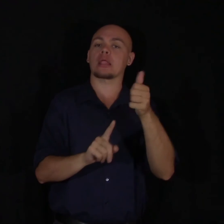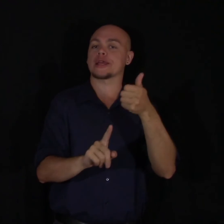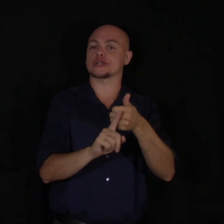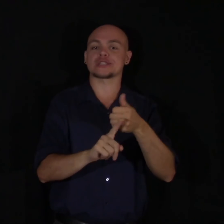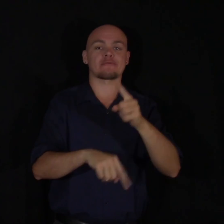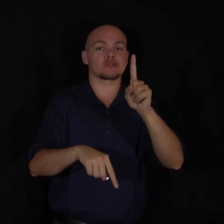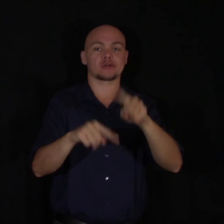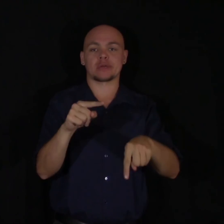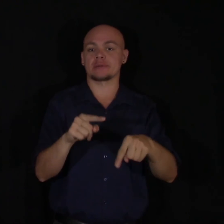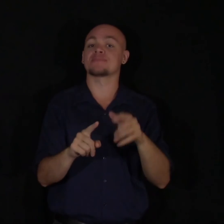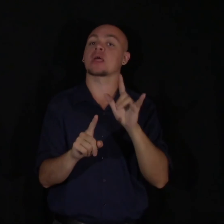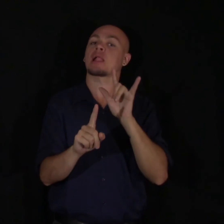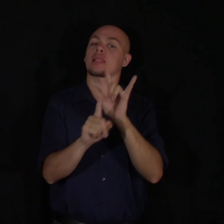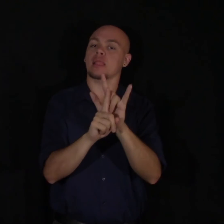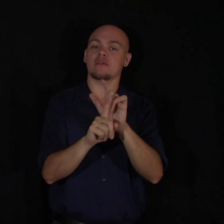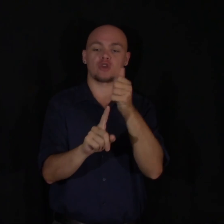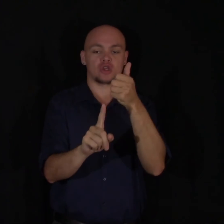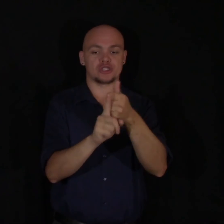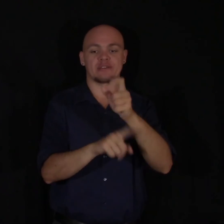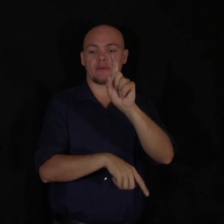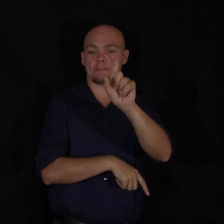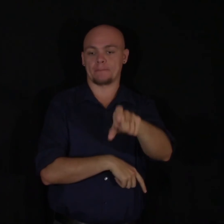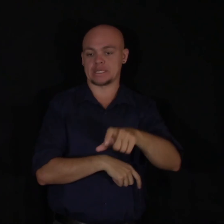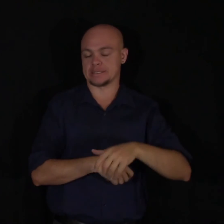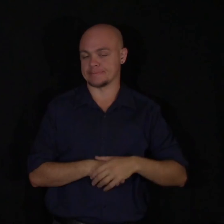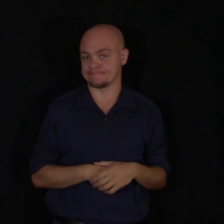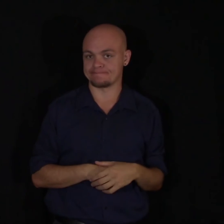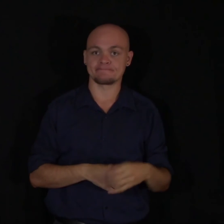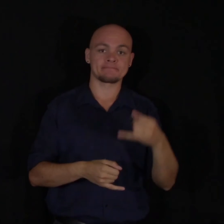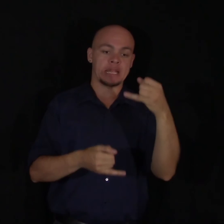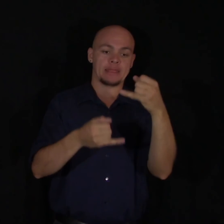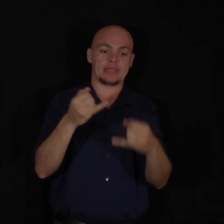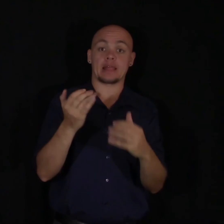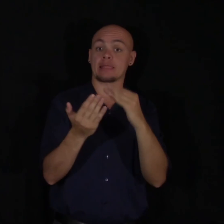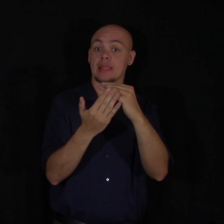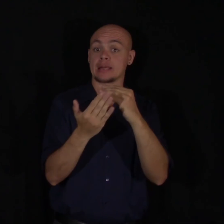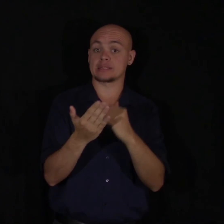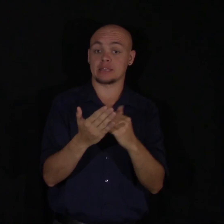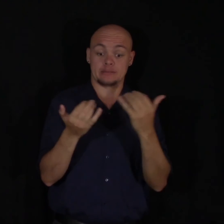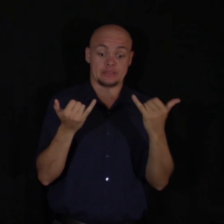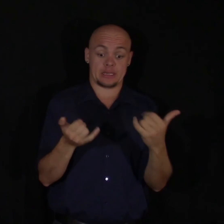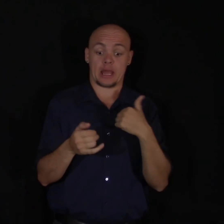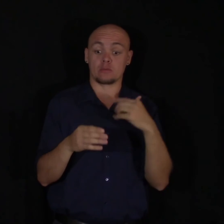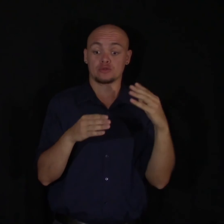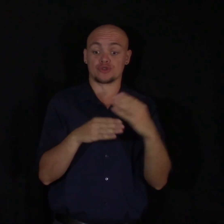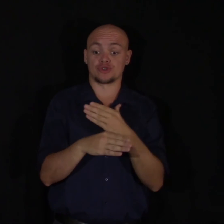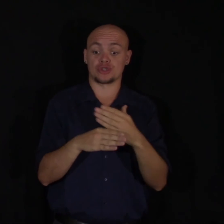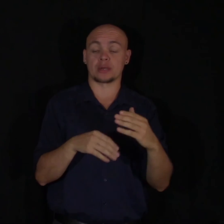to love yourself. Because the last lesson that I'm going to share with you today,